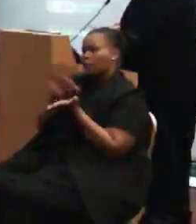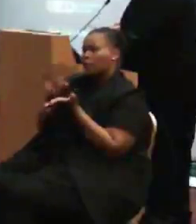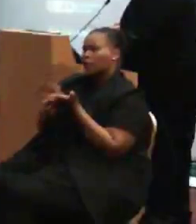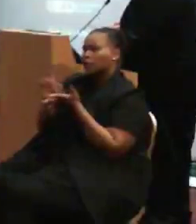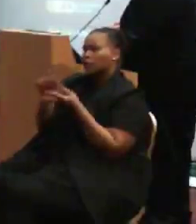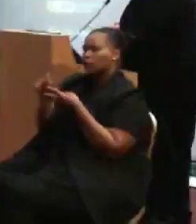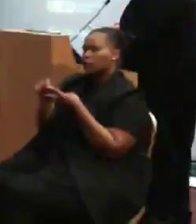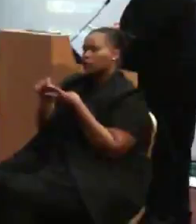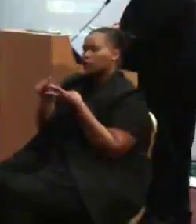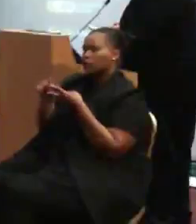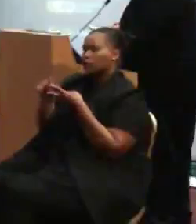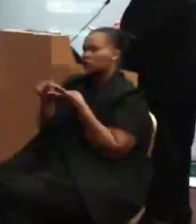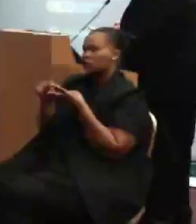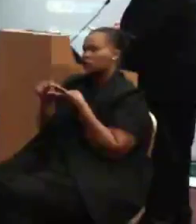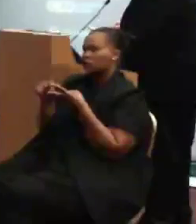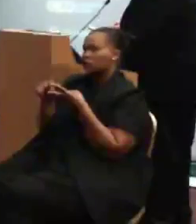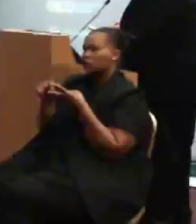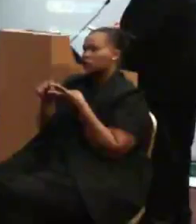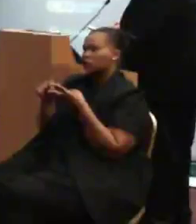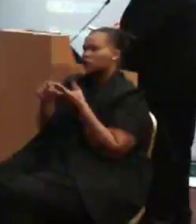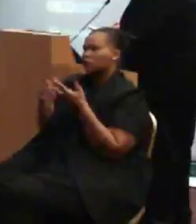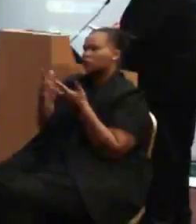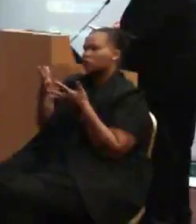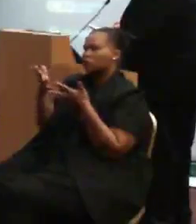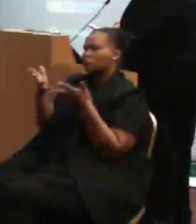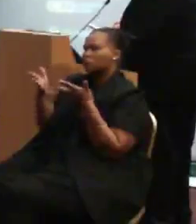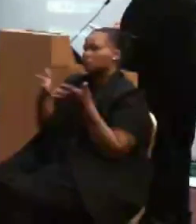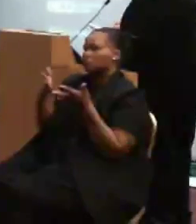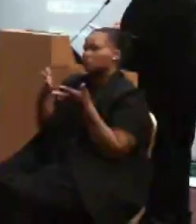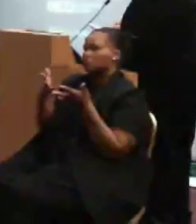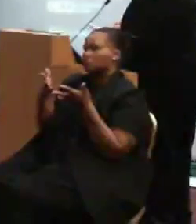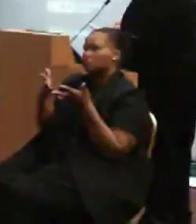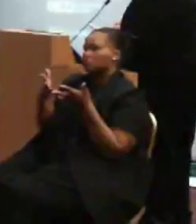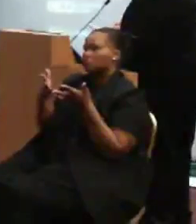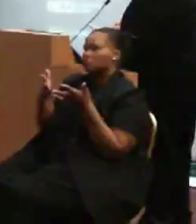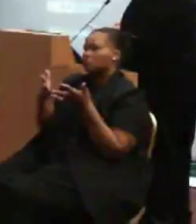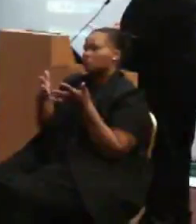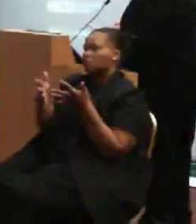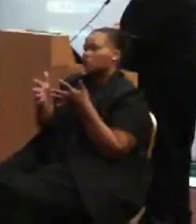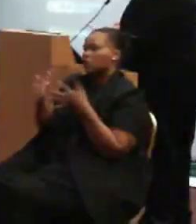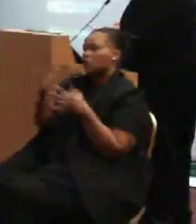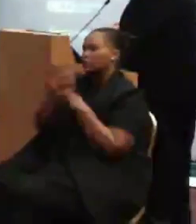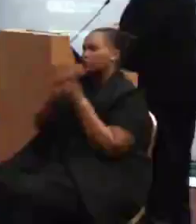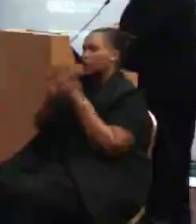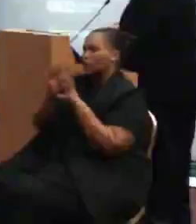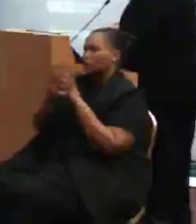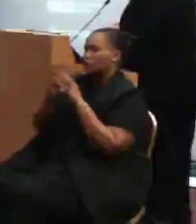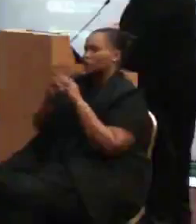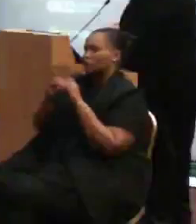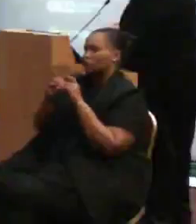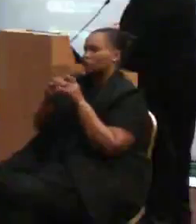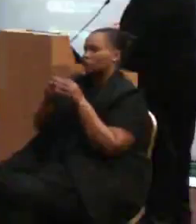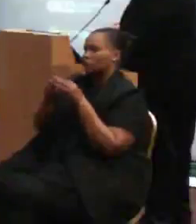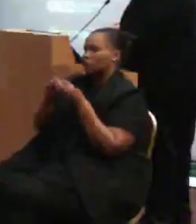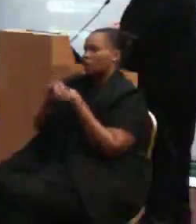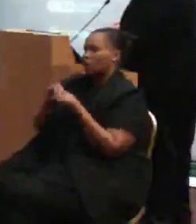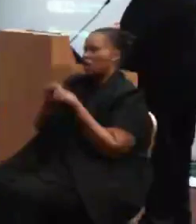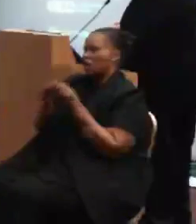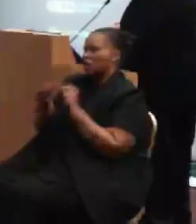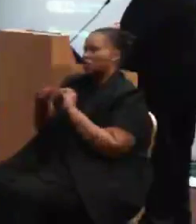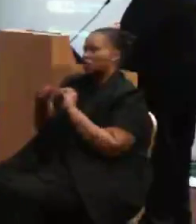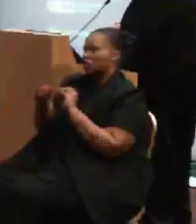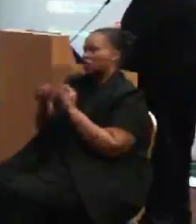applications, just pointing to some form of adjustments that would like